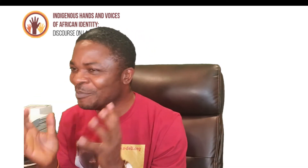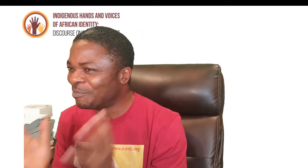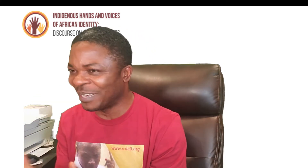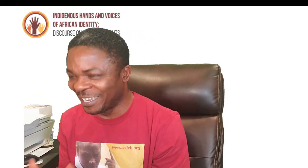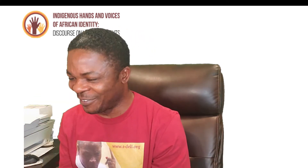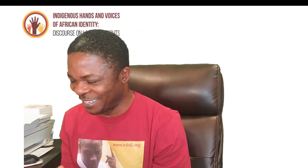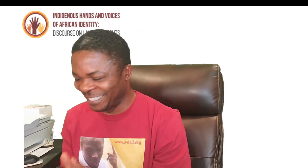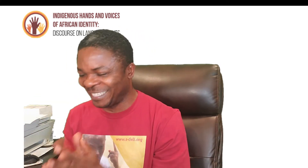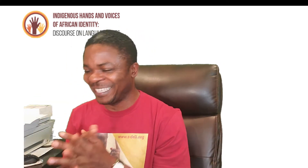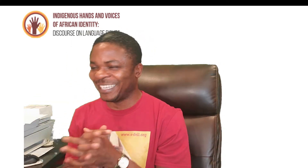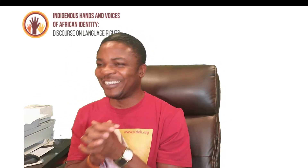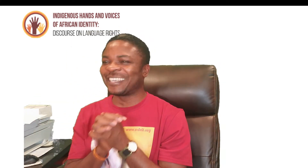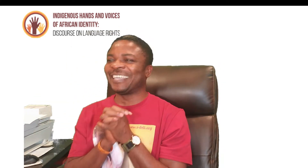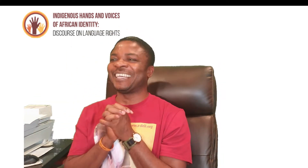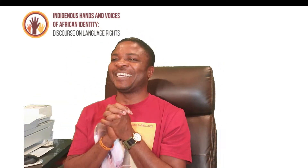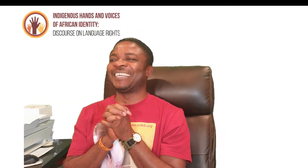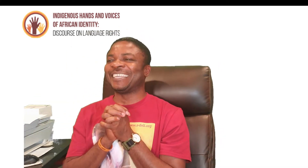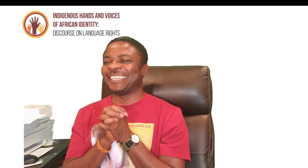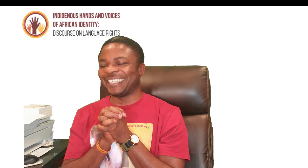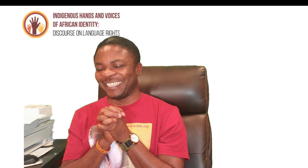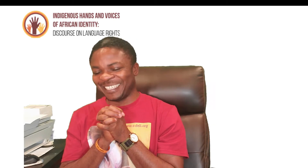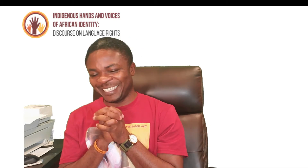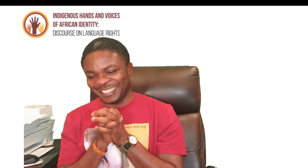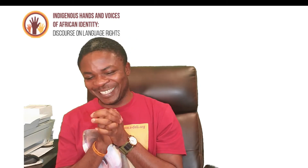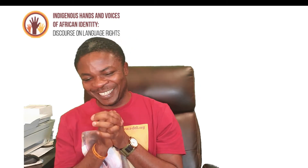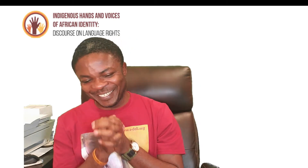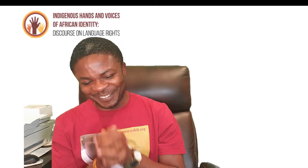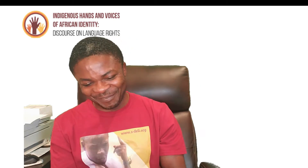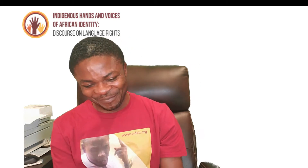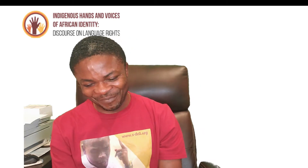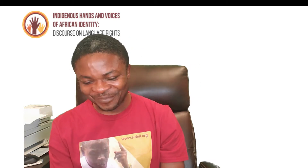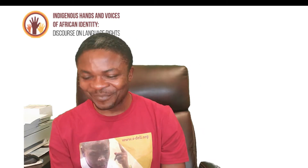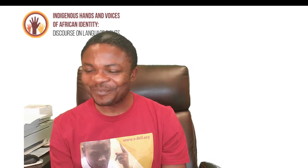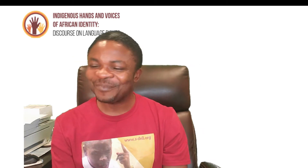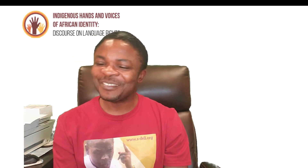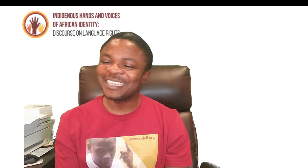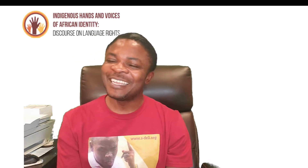You won't believe it. Okay.